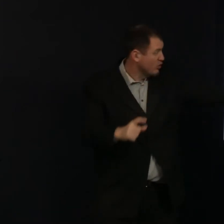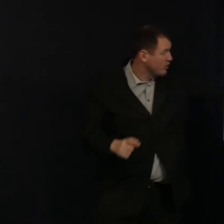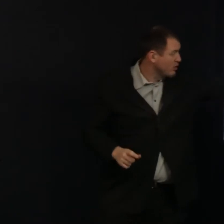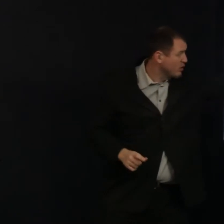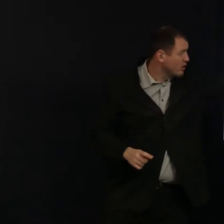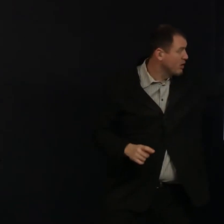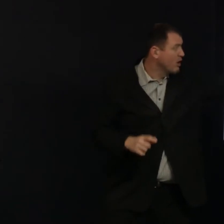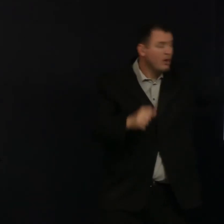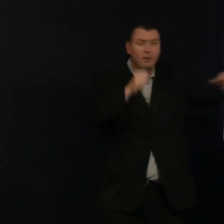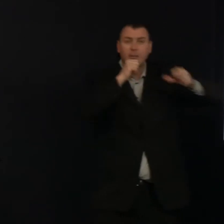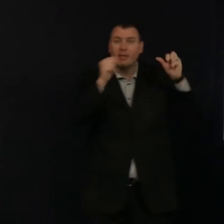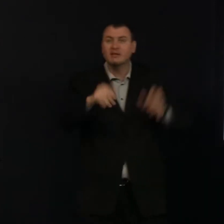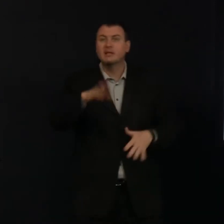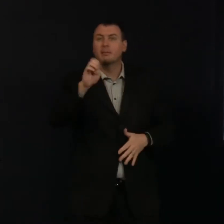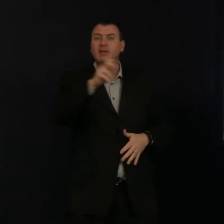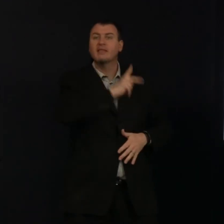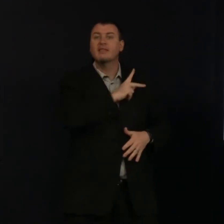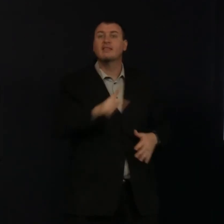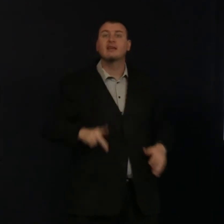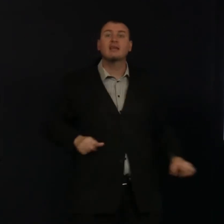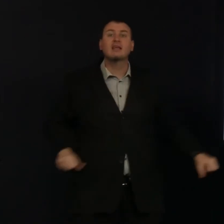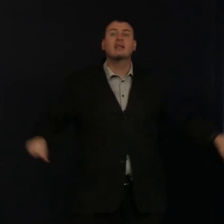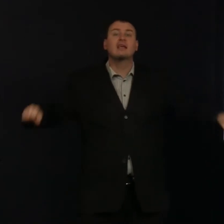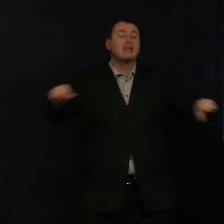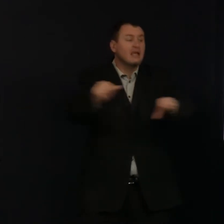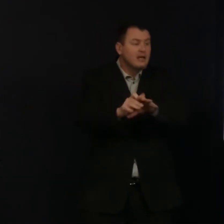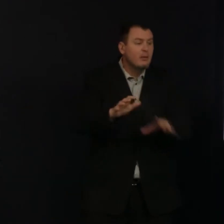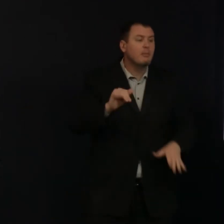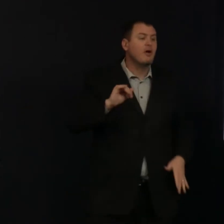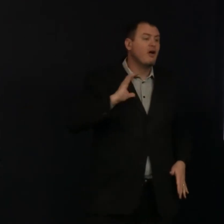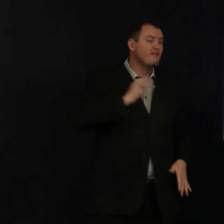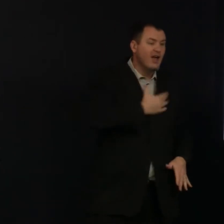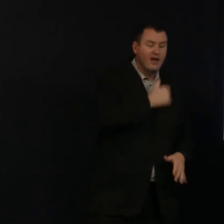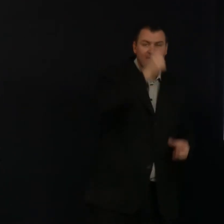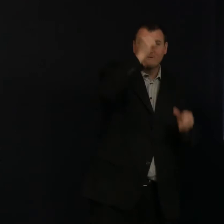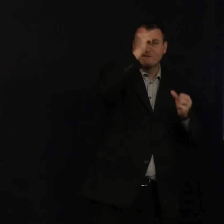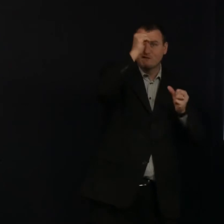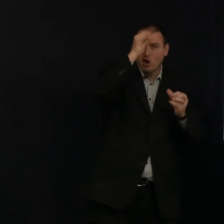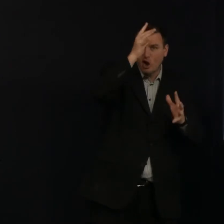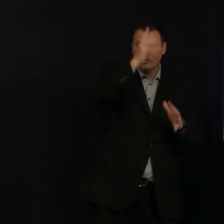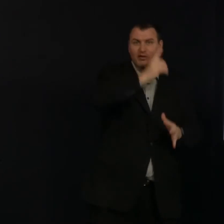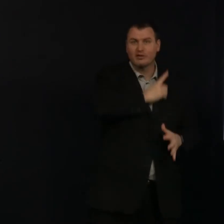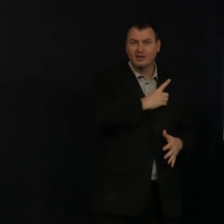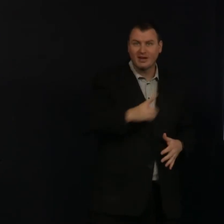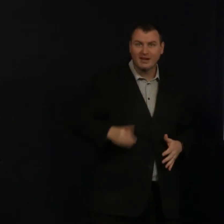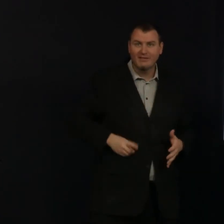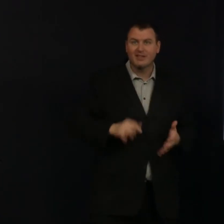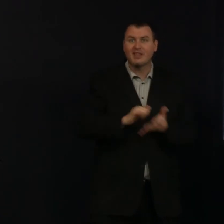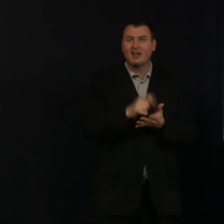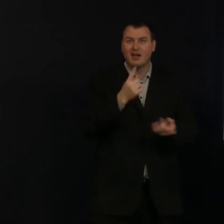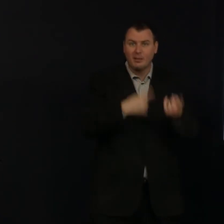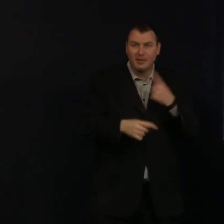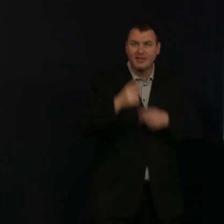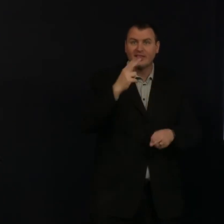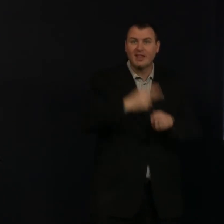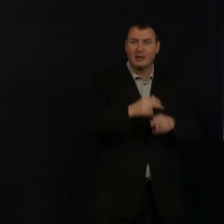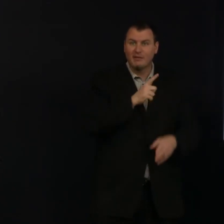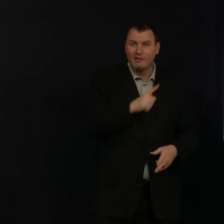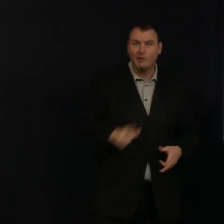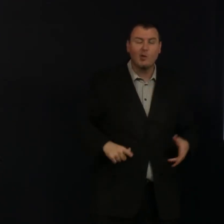some different words here. Blessed is he that cometh in the name of the Lord. Blessed be the kingdom of our father